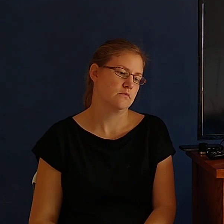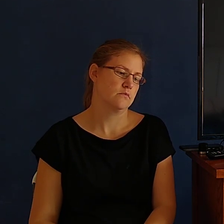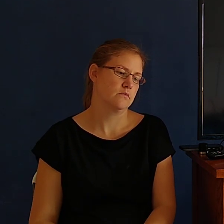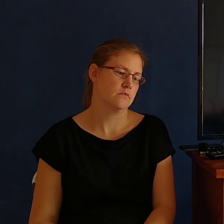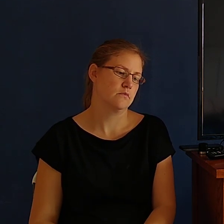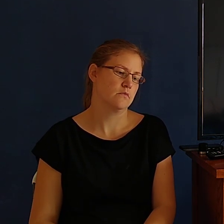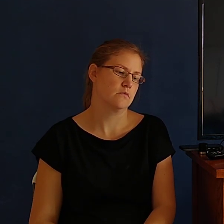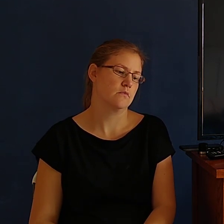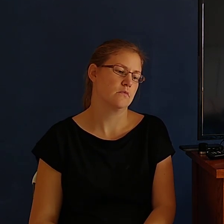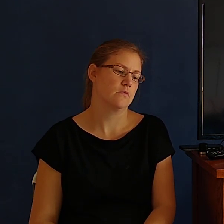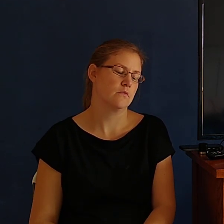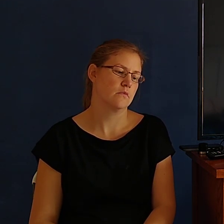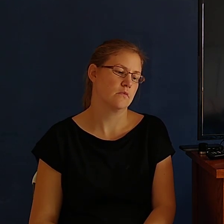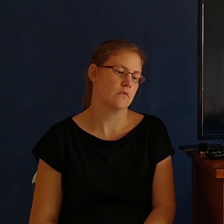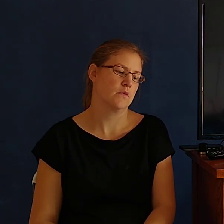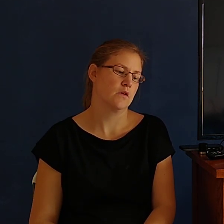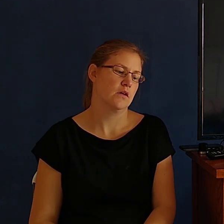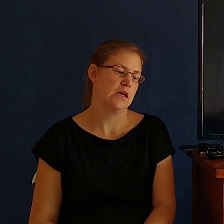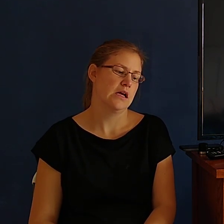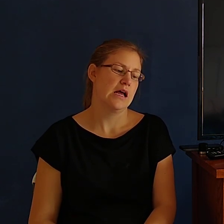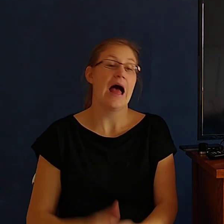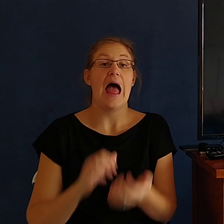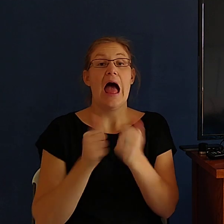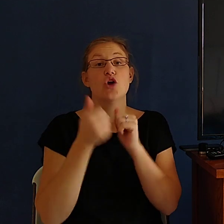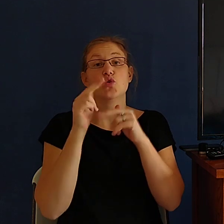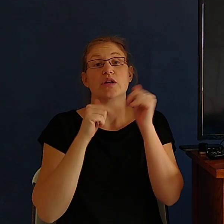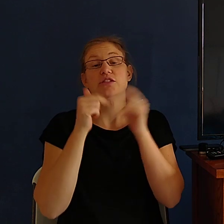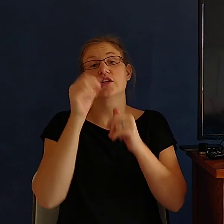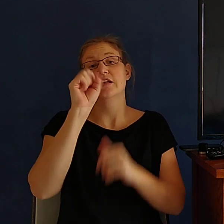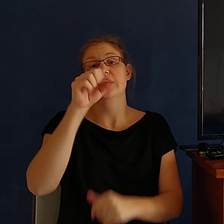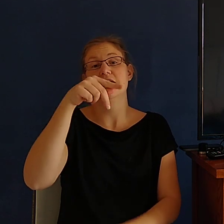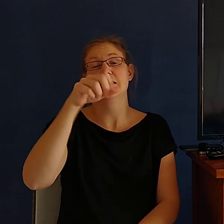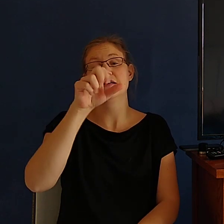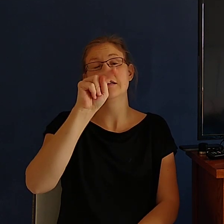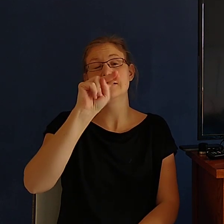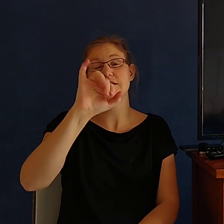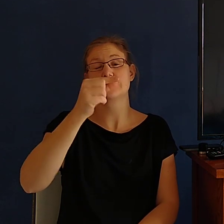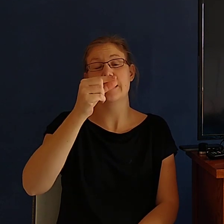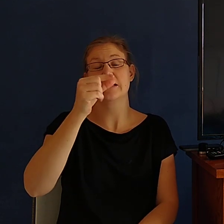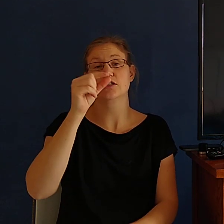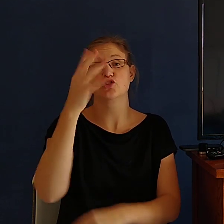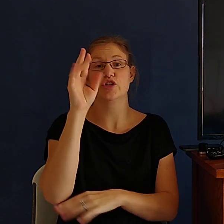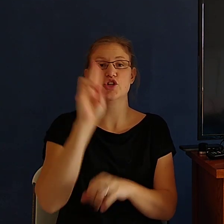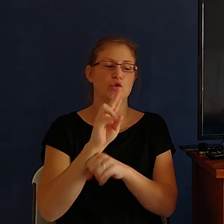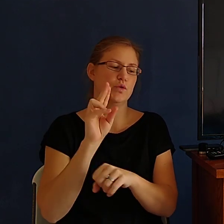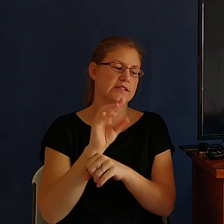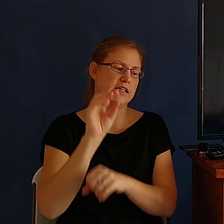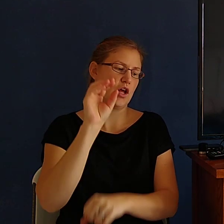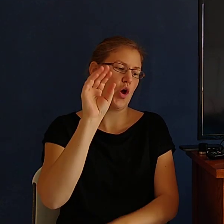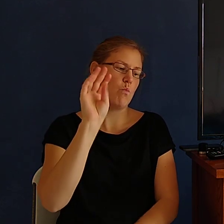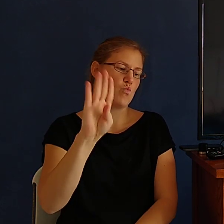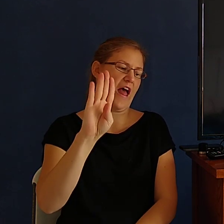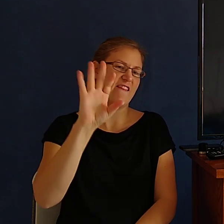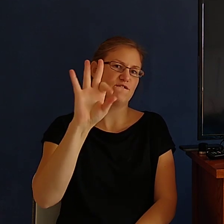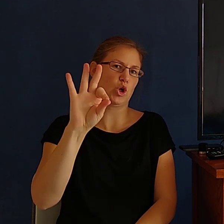Now, then how to construct a spanning tree using breadth first search? First, we need to add all